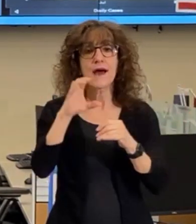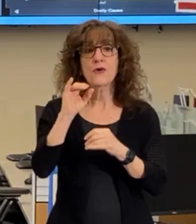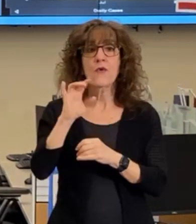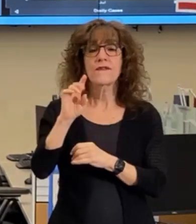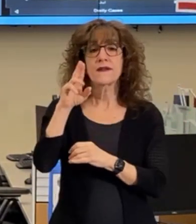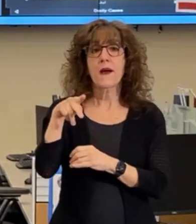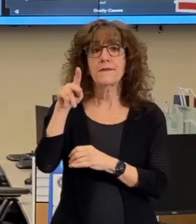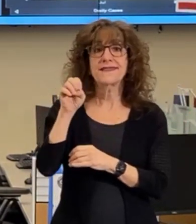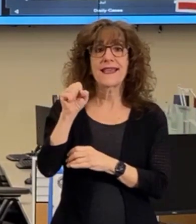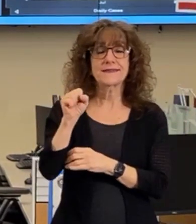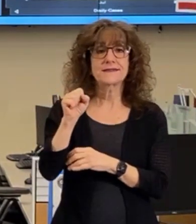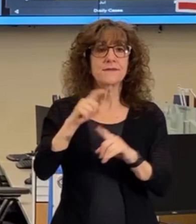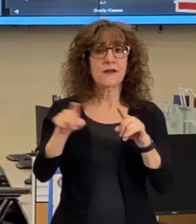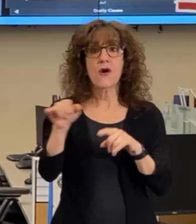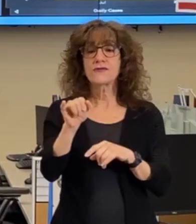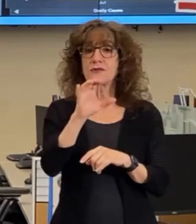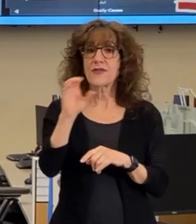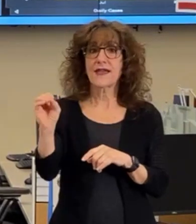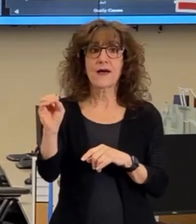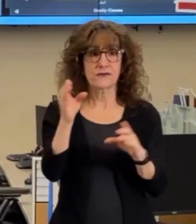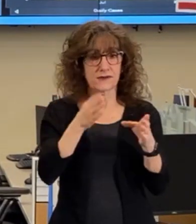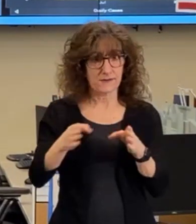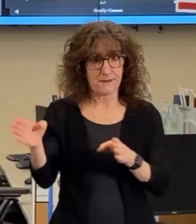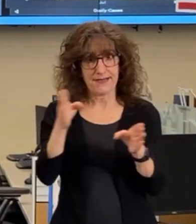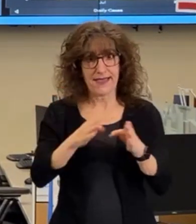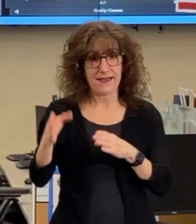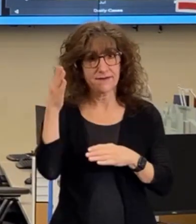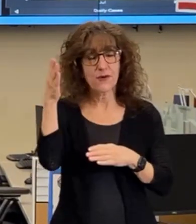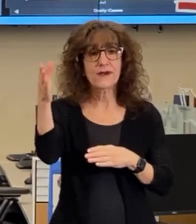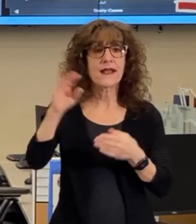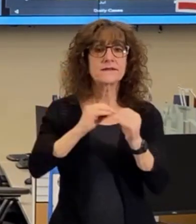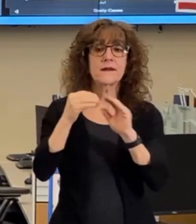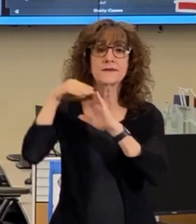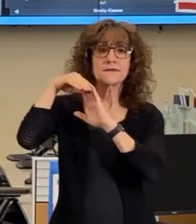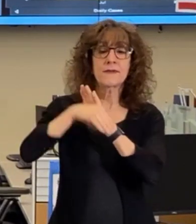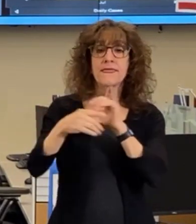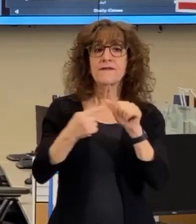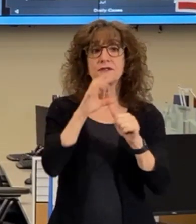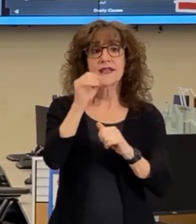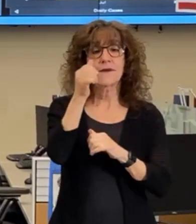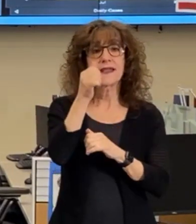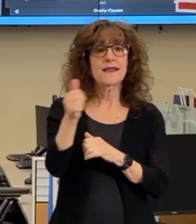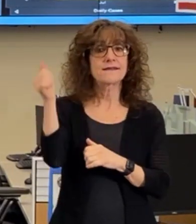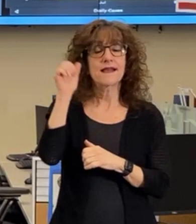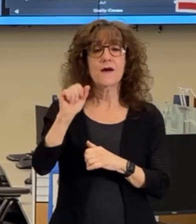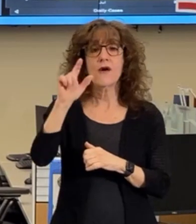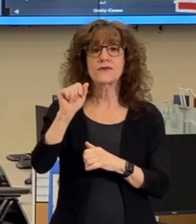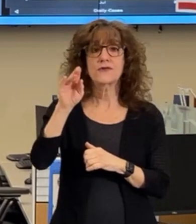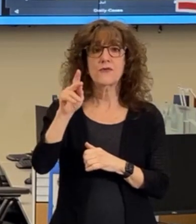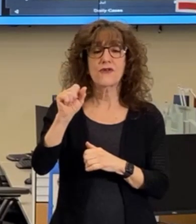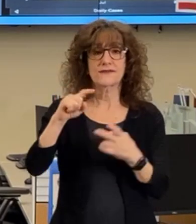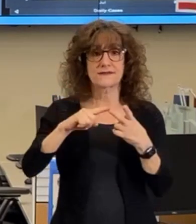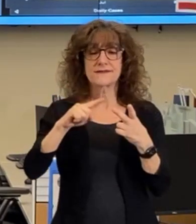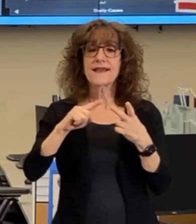but also the county's path forward as we watch our numbers decline. So first we'll hear from County Executive Also-Brooks, followed by Deputy